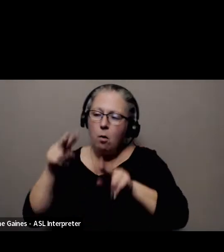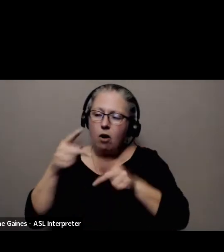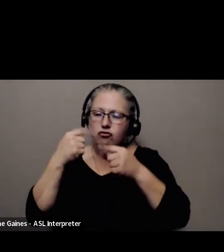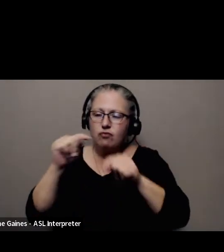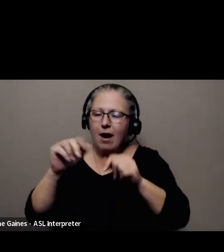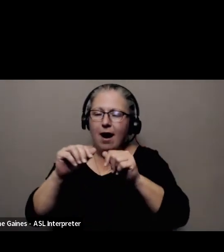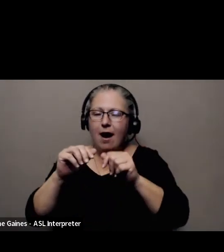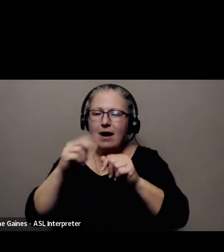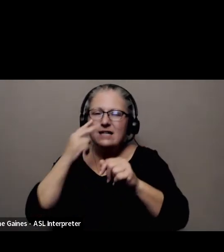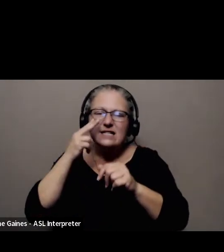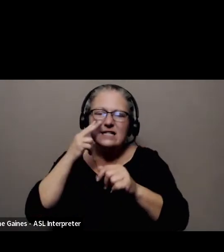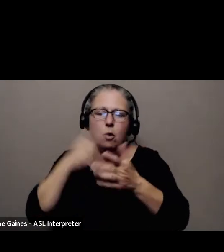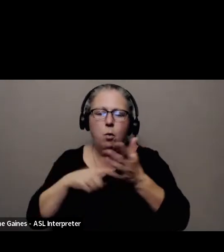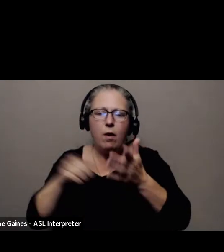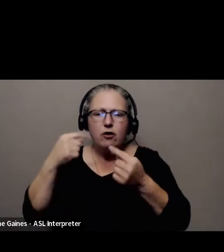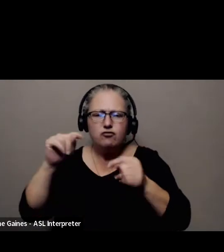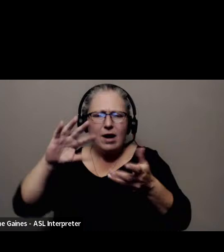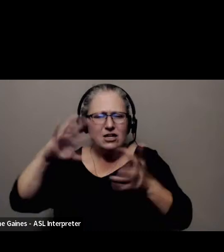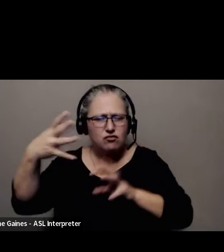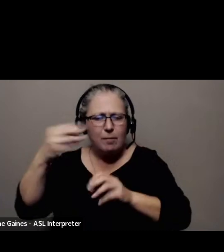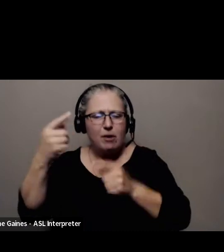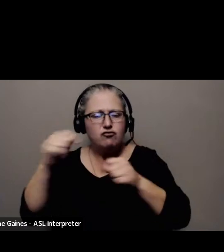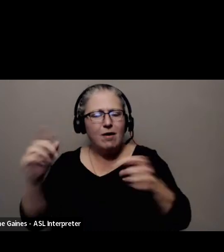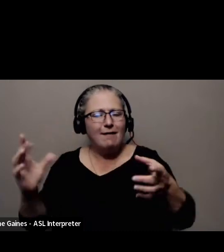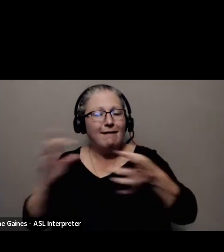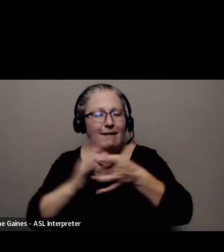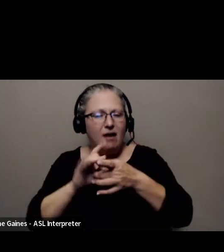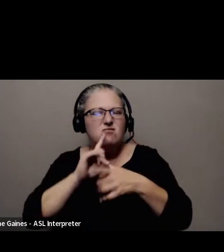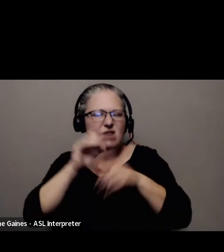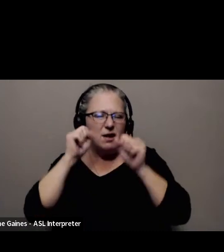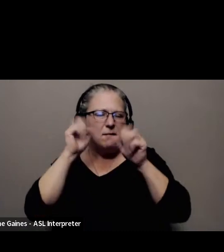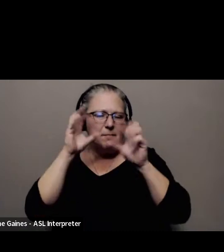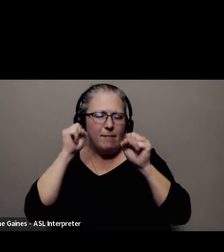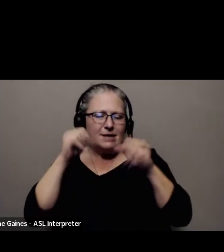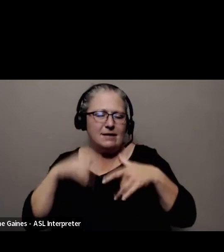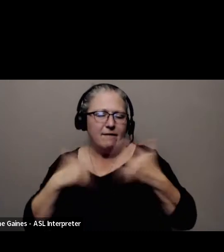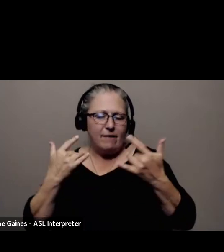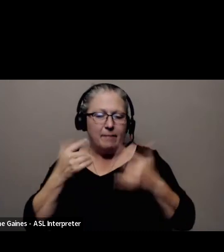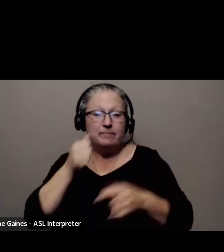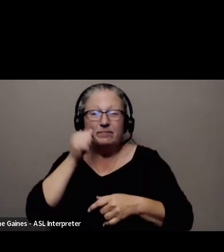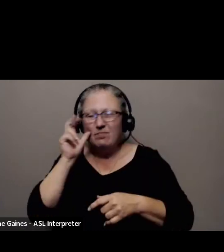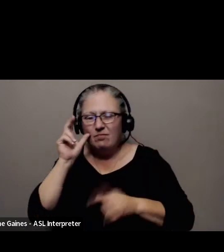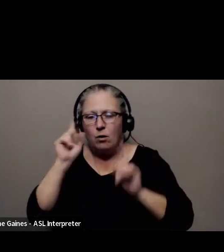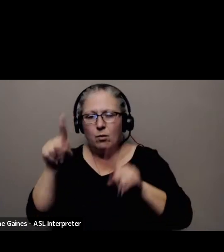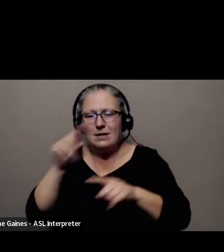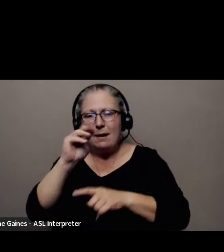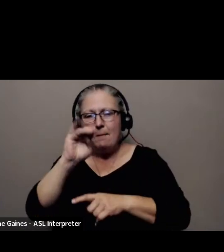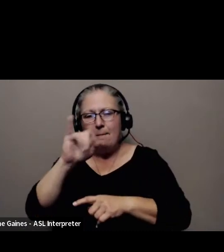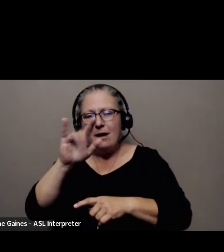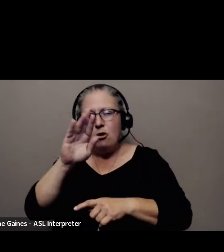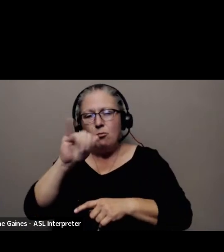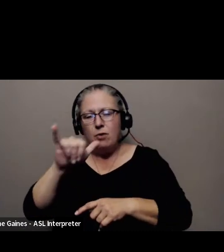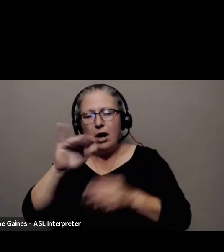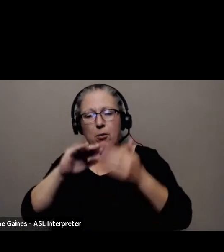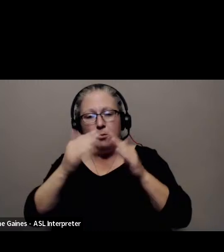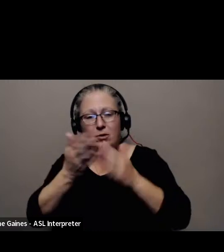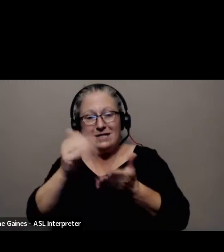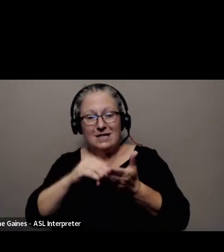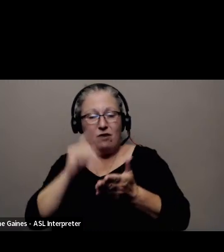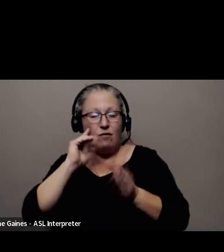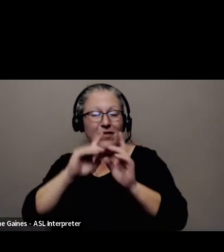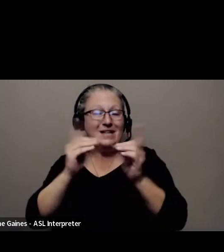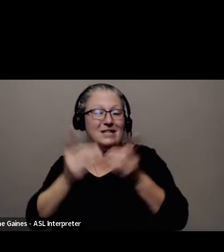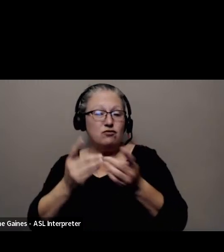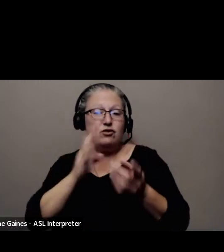connect. So I thought that was an amazing event. I went just the other day to the Millbrae Community Center for the district